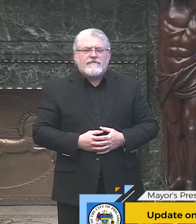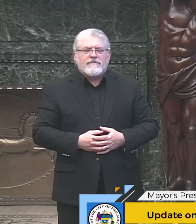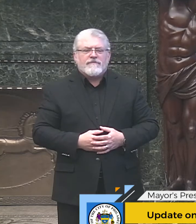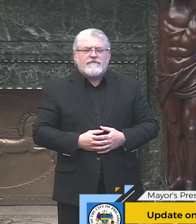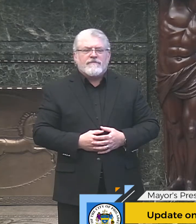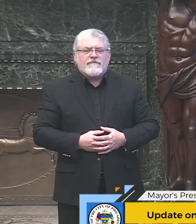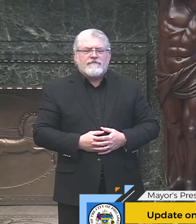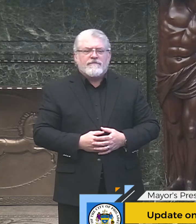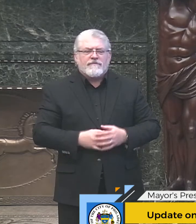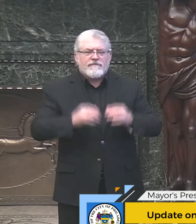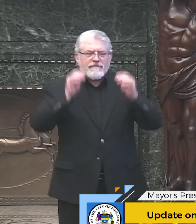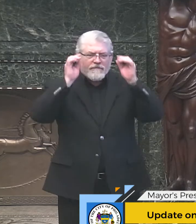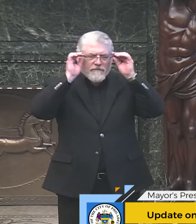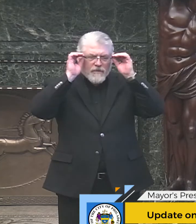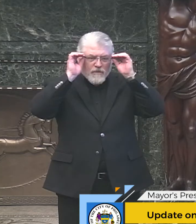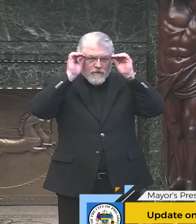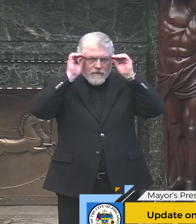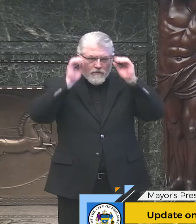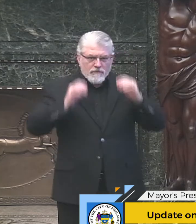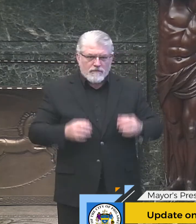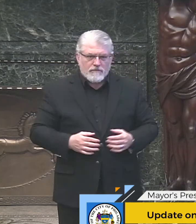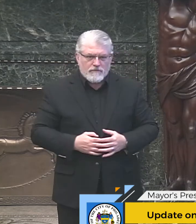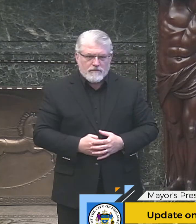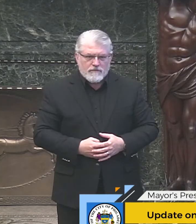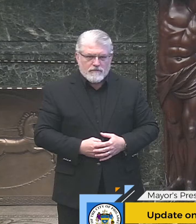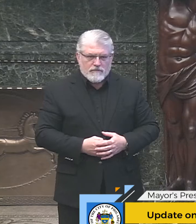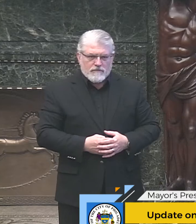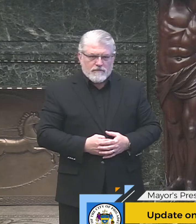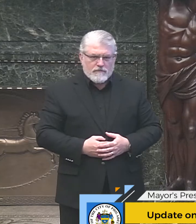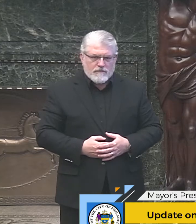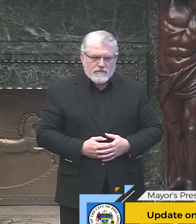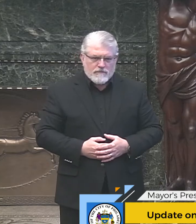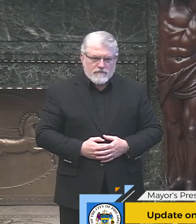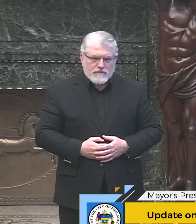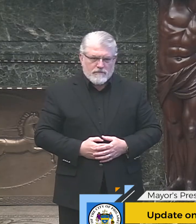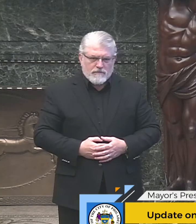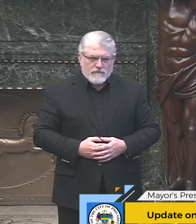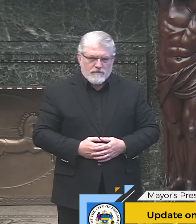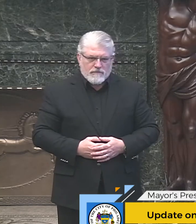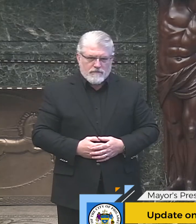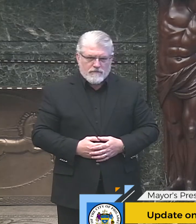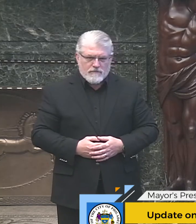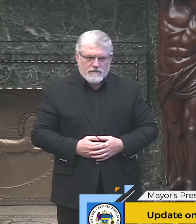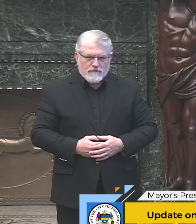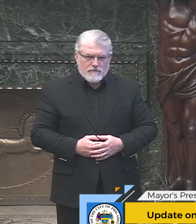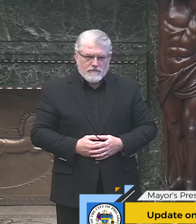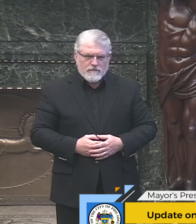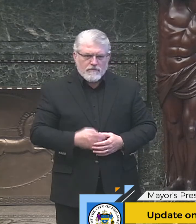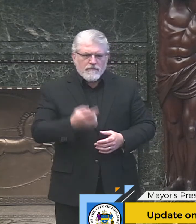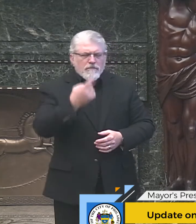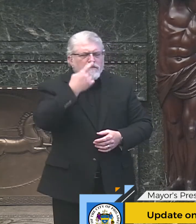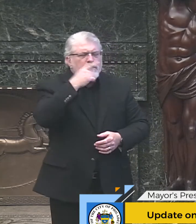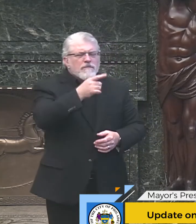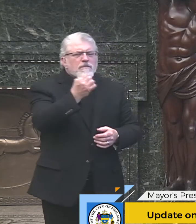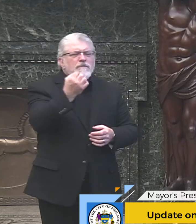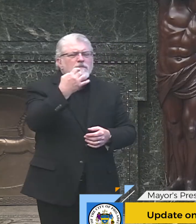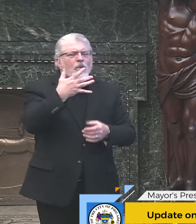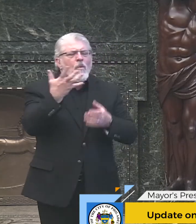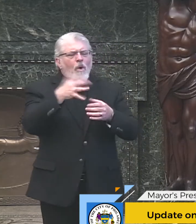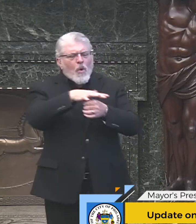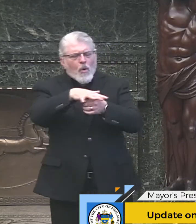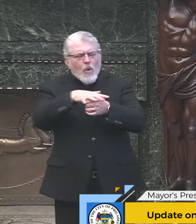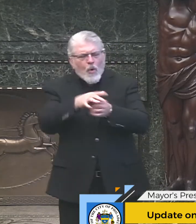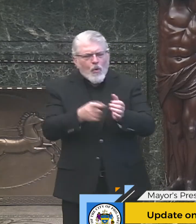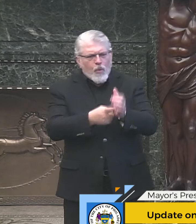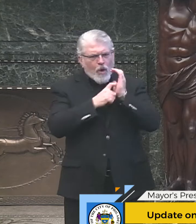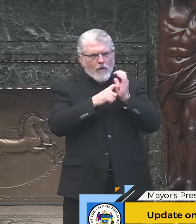in any detail that the department is making to acquire PPE? Like you said, there are, everybody's going to the same manufacturer. So are there